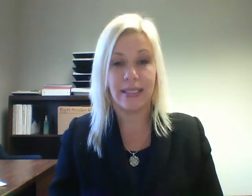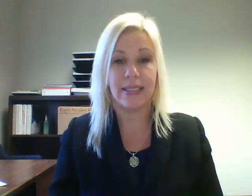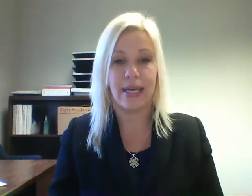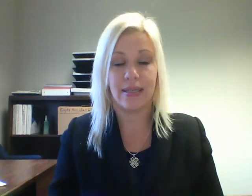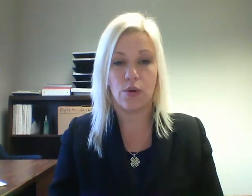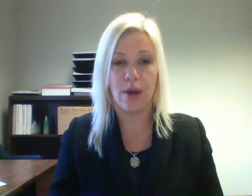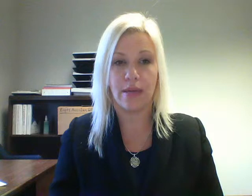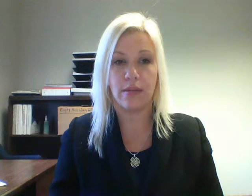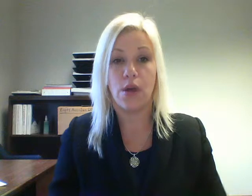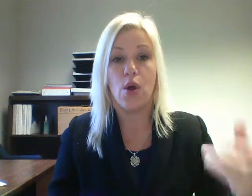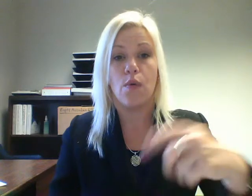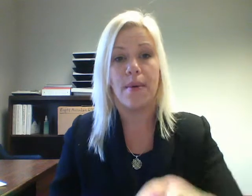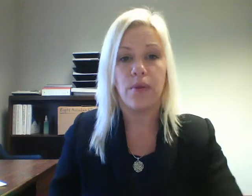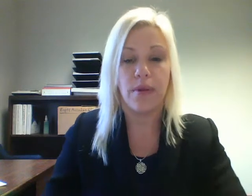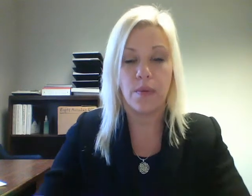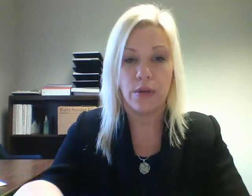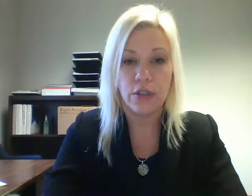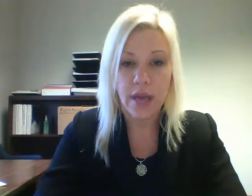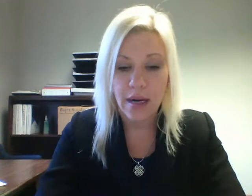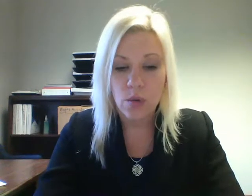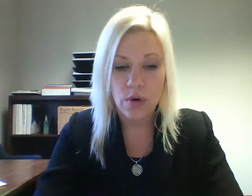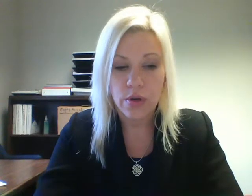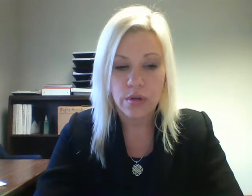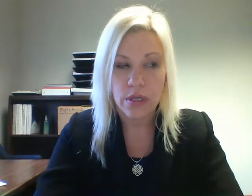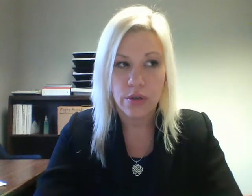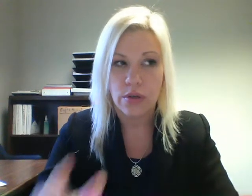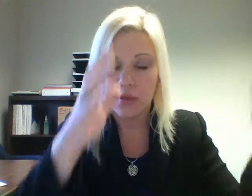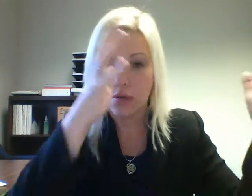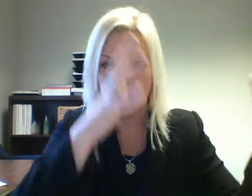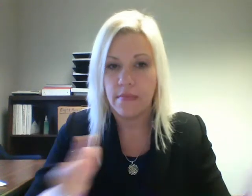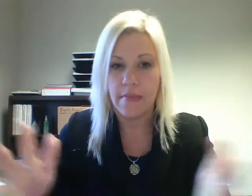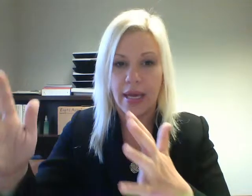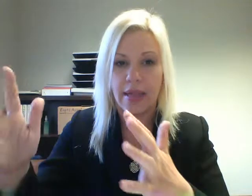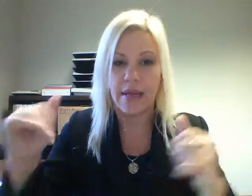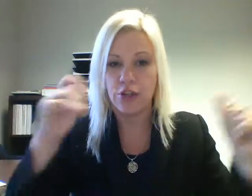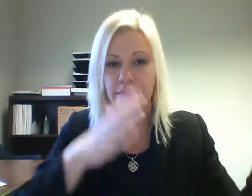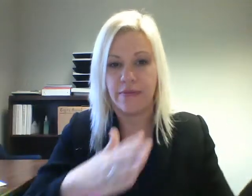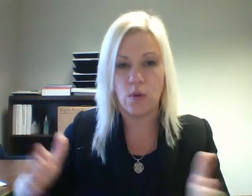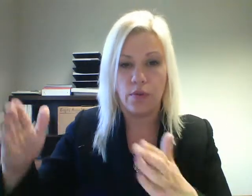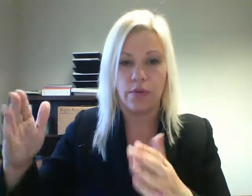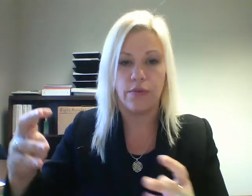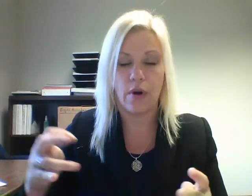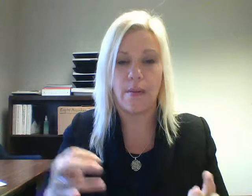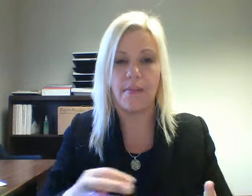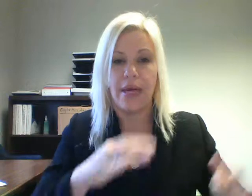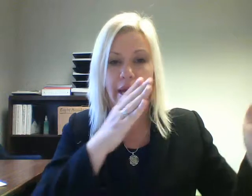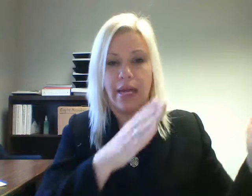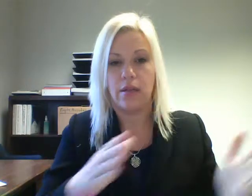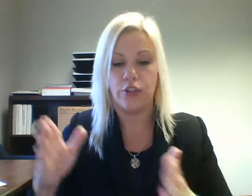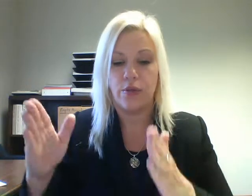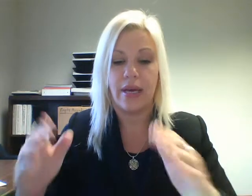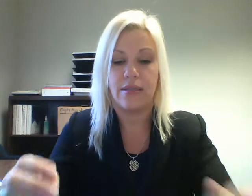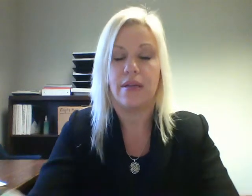Right, as in correct. Remember that when you're signing words and you're making that shift over from English to ASL, that